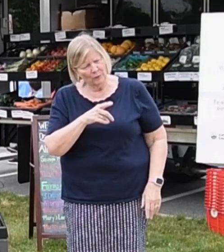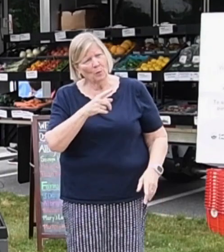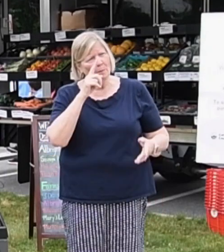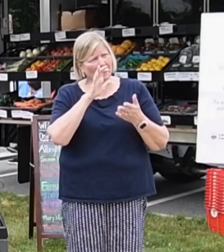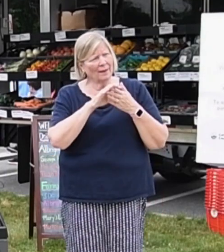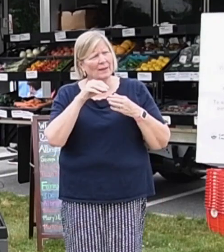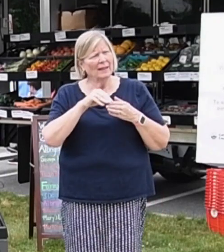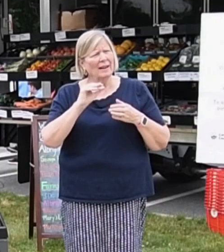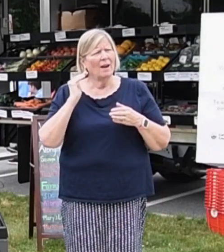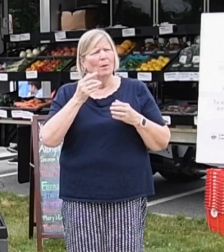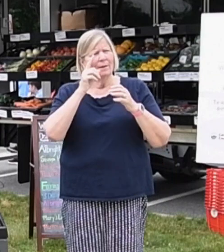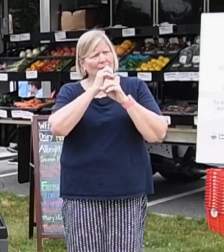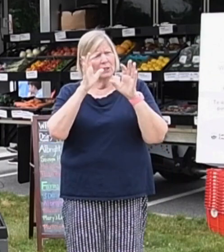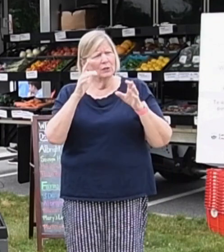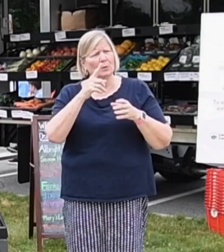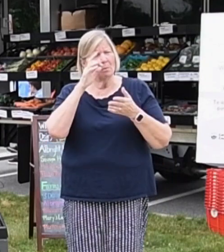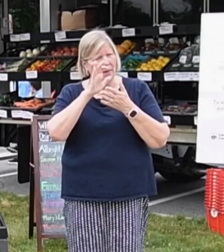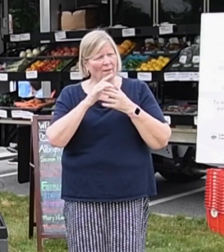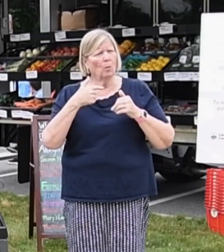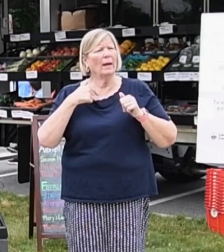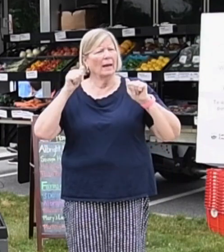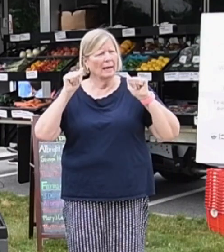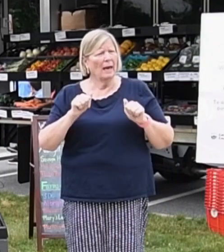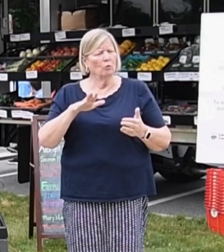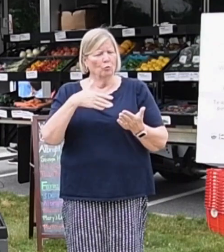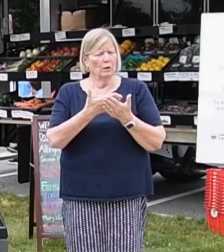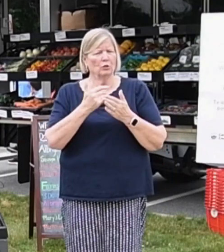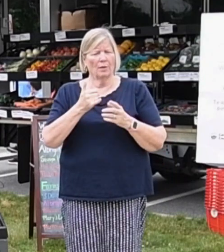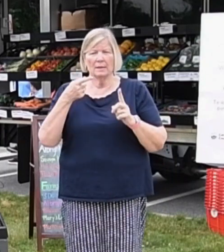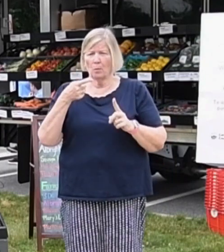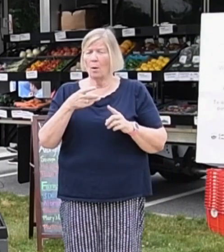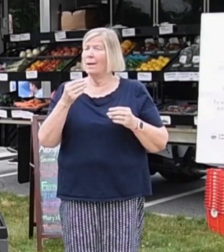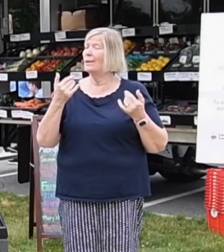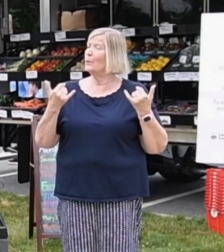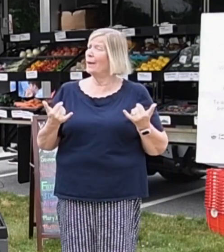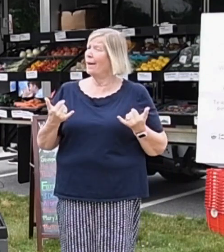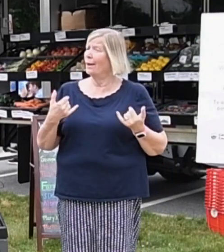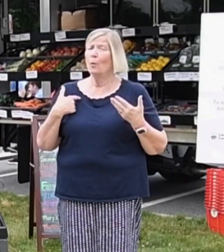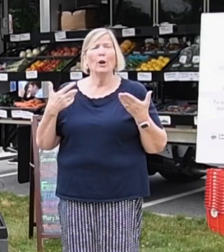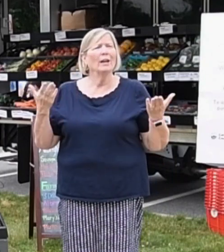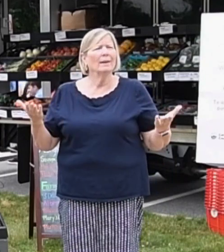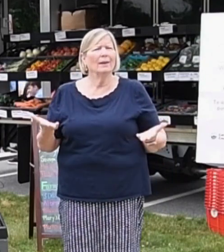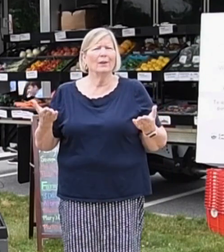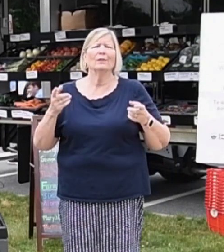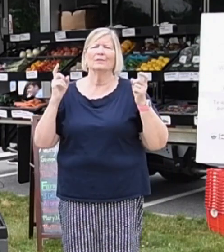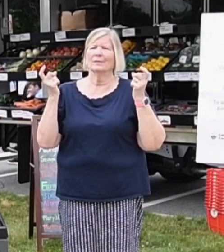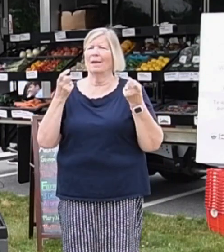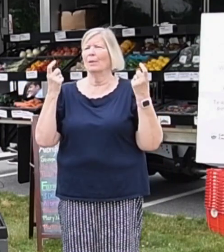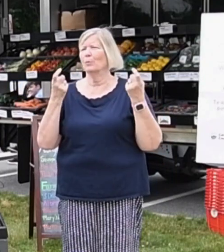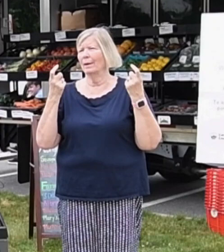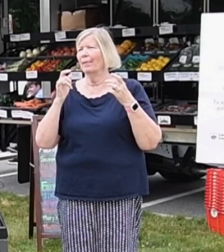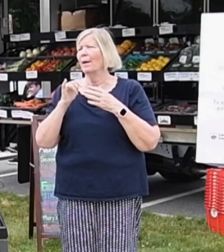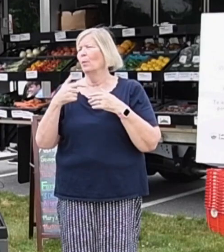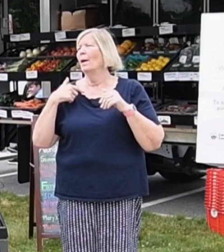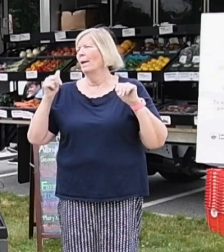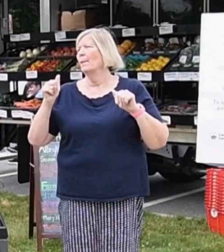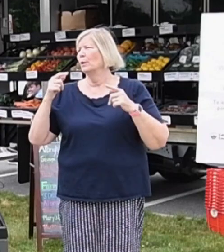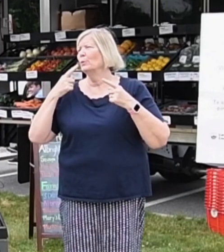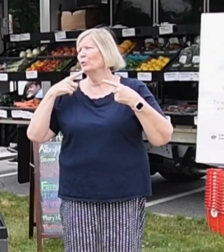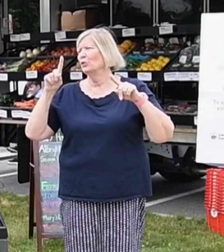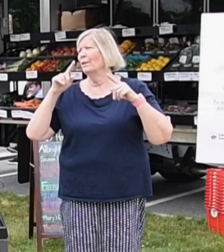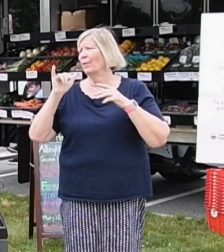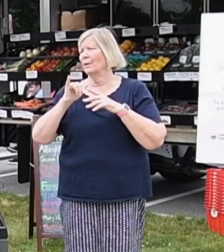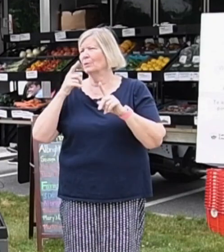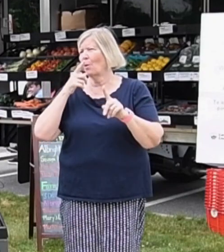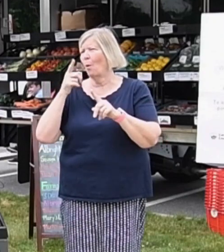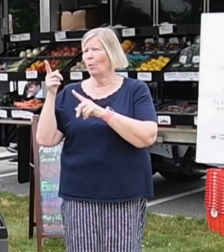in the vision. You believed that we could get to this point, and today we are here to celebrate that we were able to achieve this